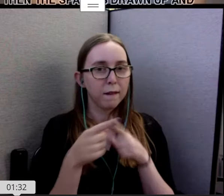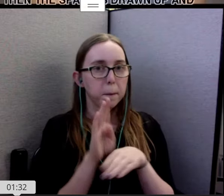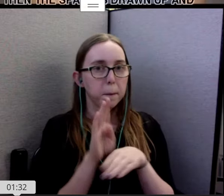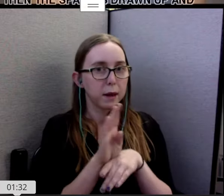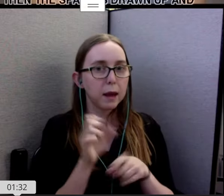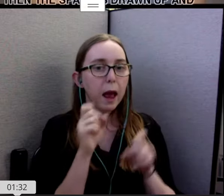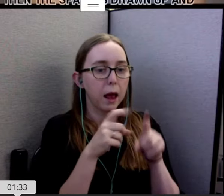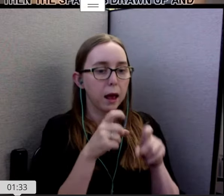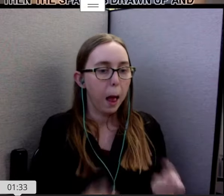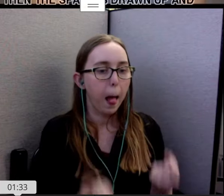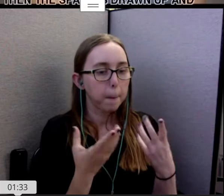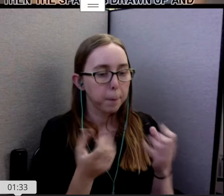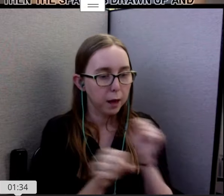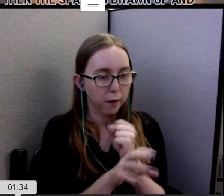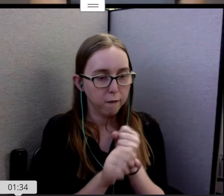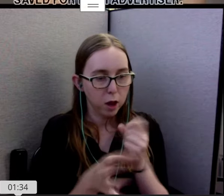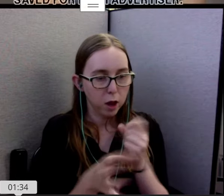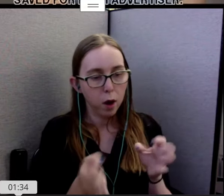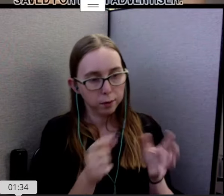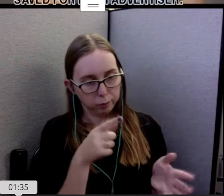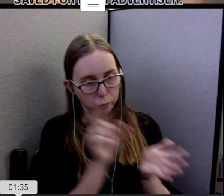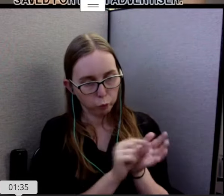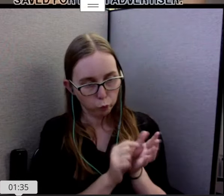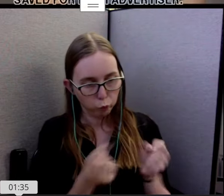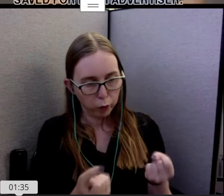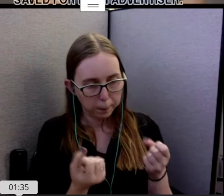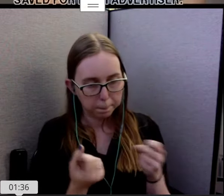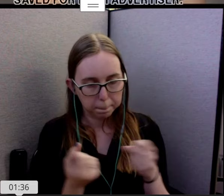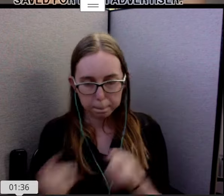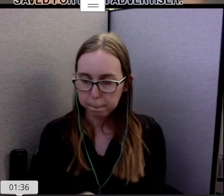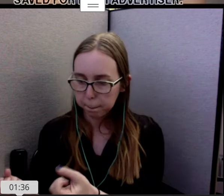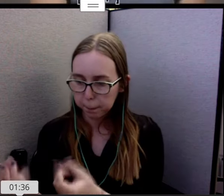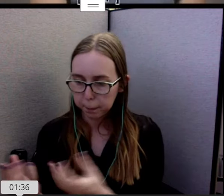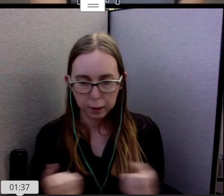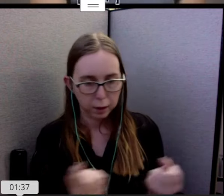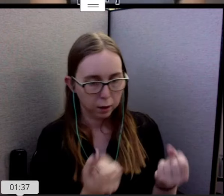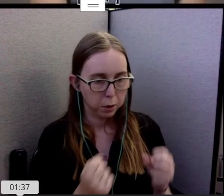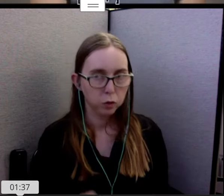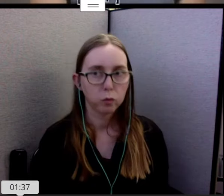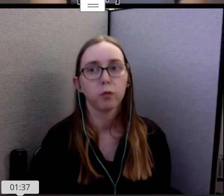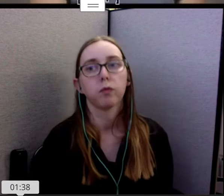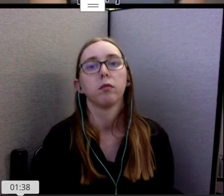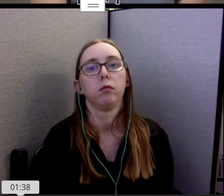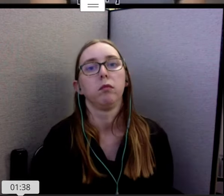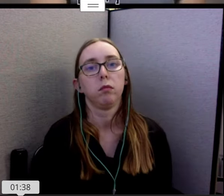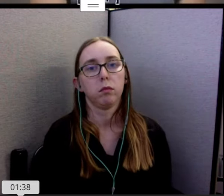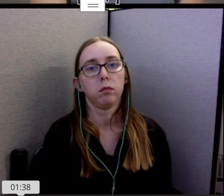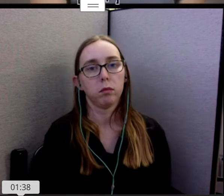Then this space is drawn up and saved for each advertiser.